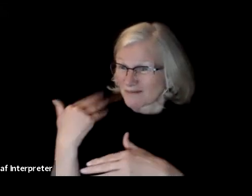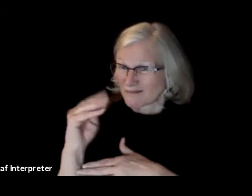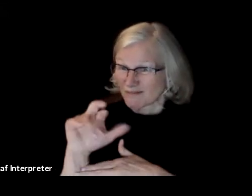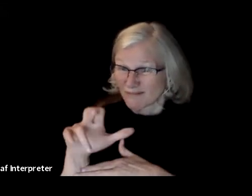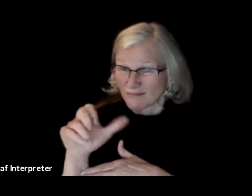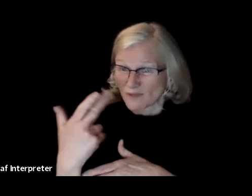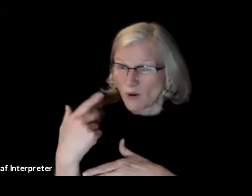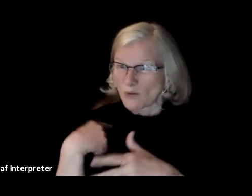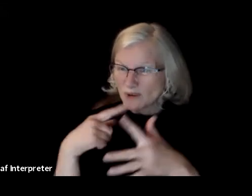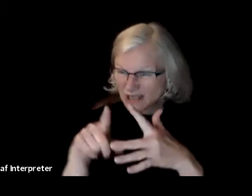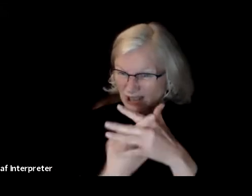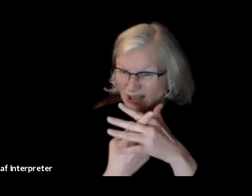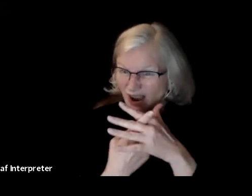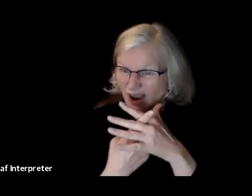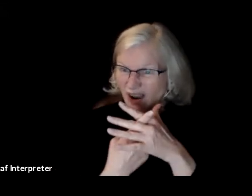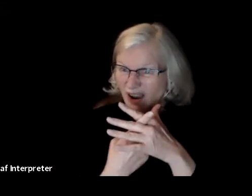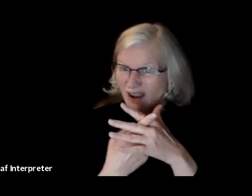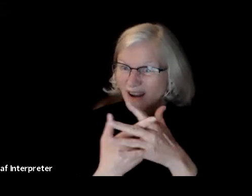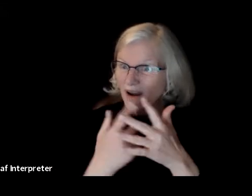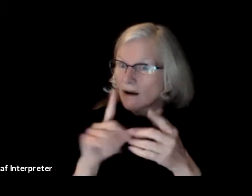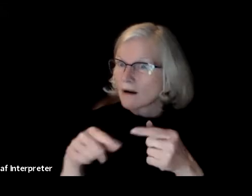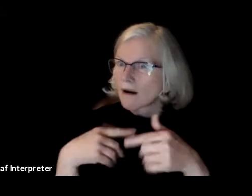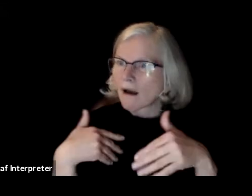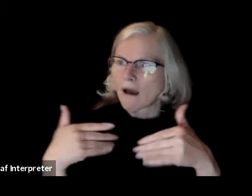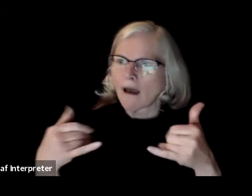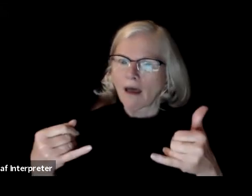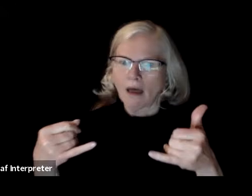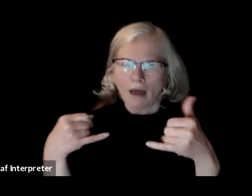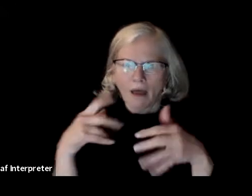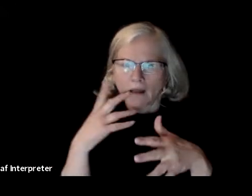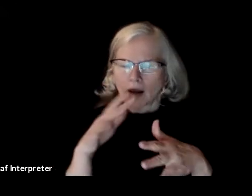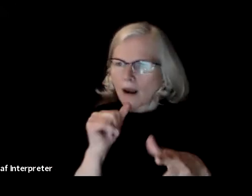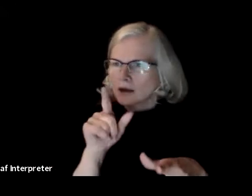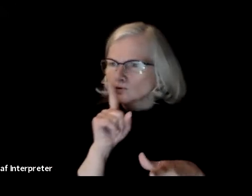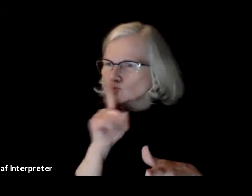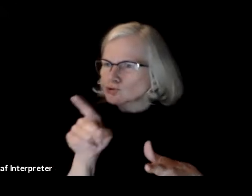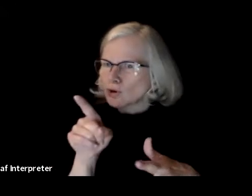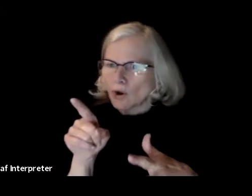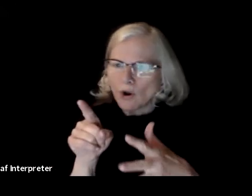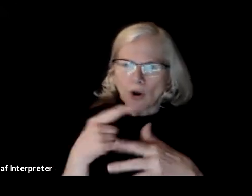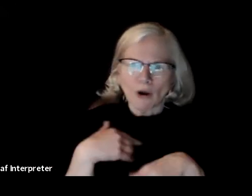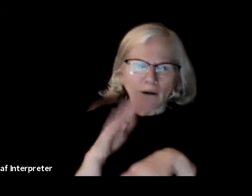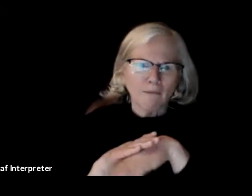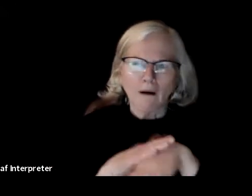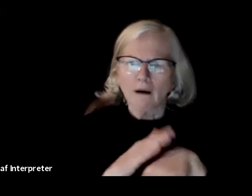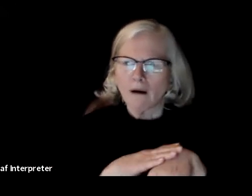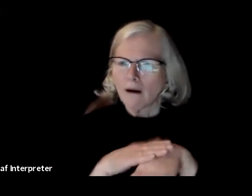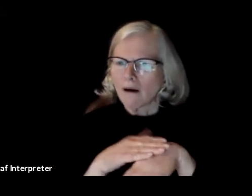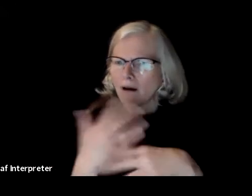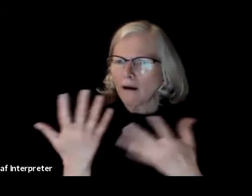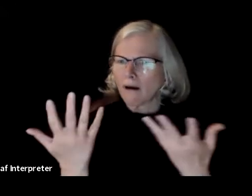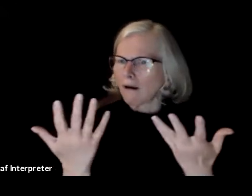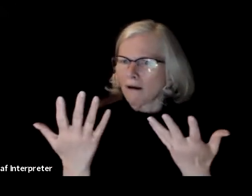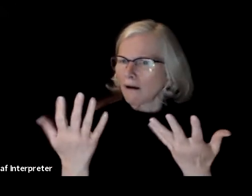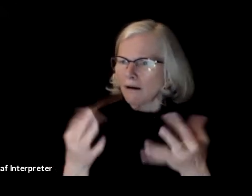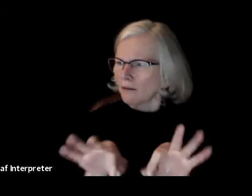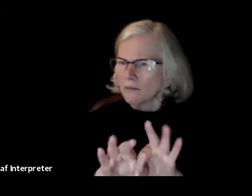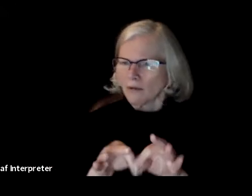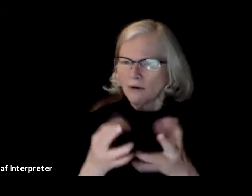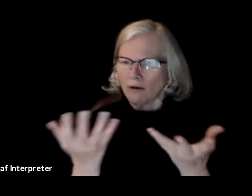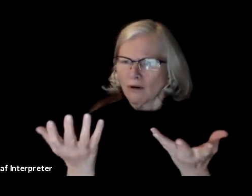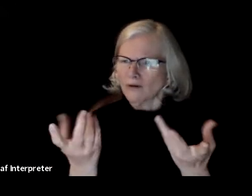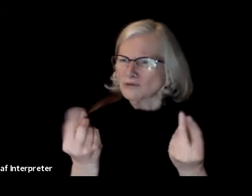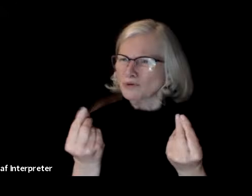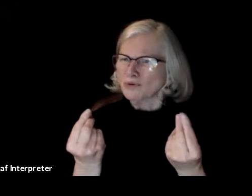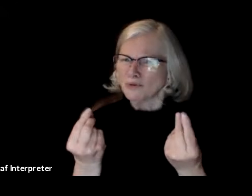work and we were informed we were essential? While that makes no difference now, we do feel as though we can see the finish line. We can